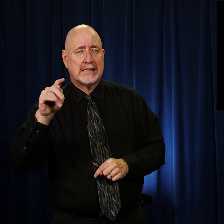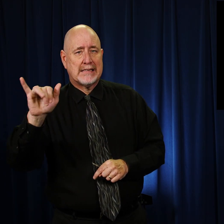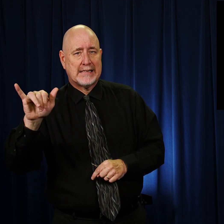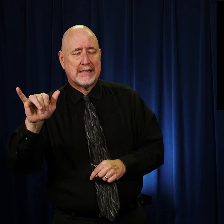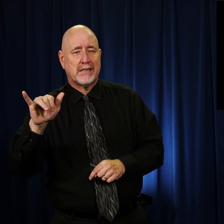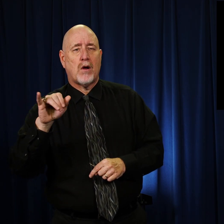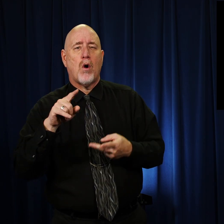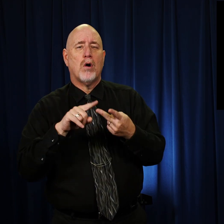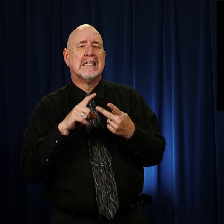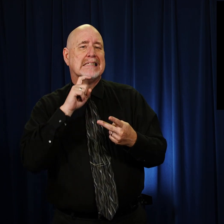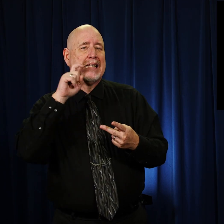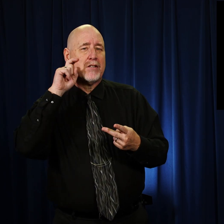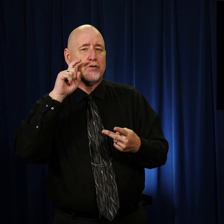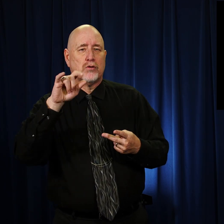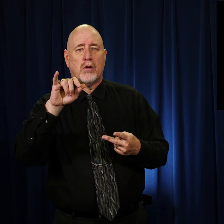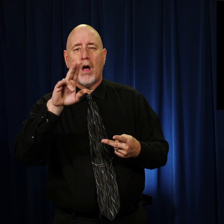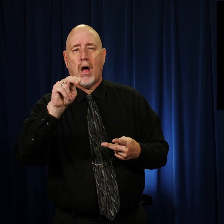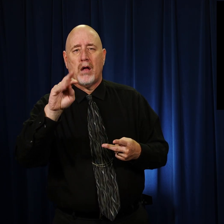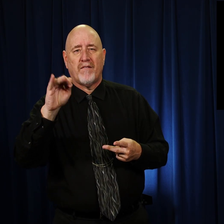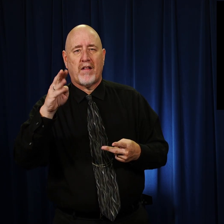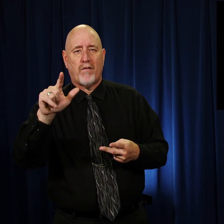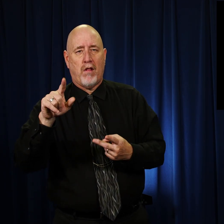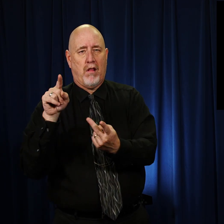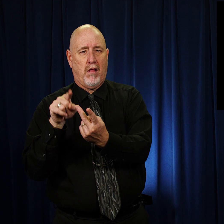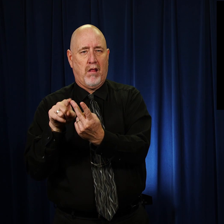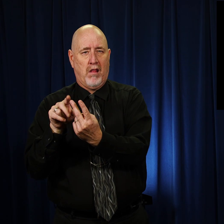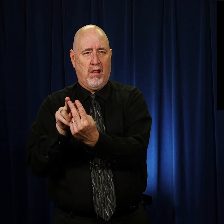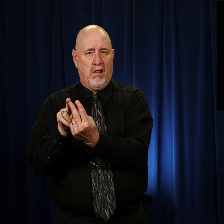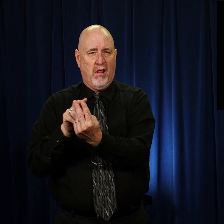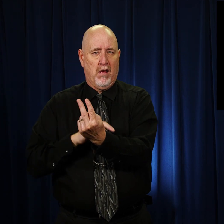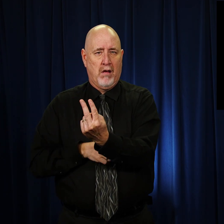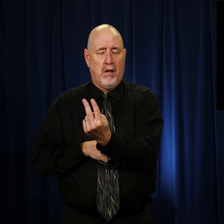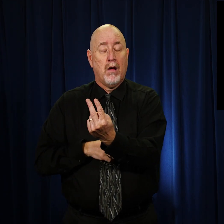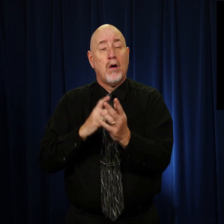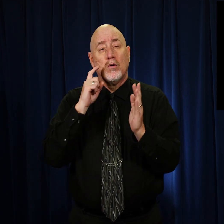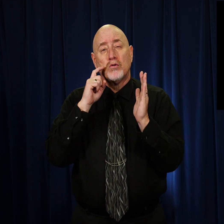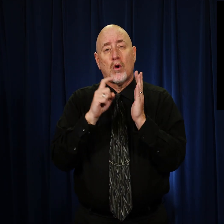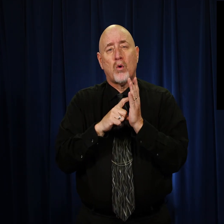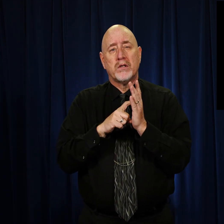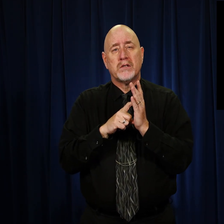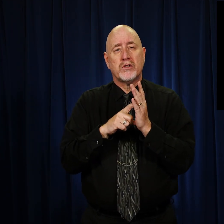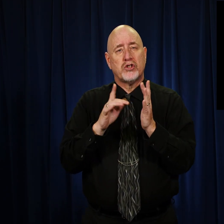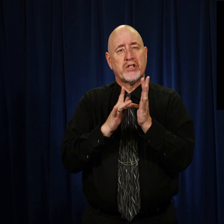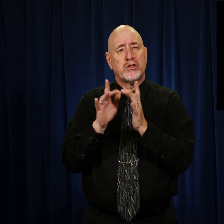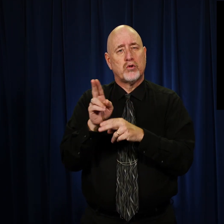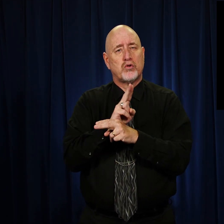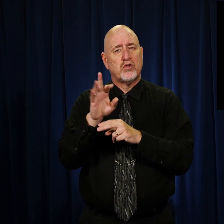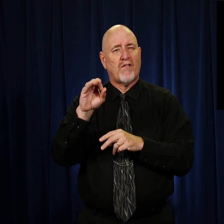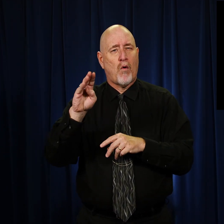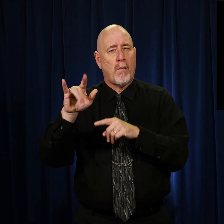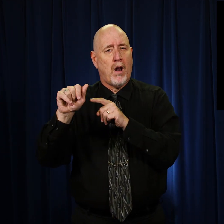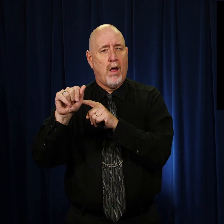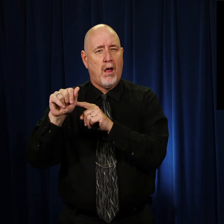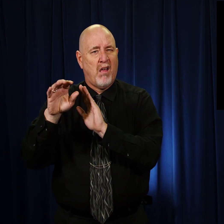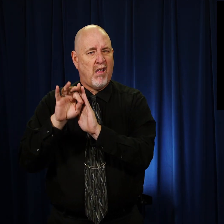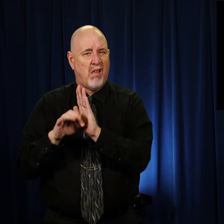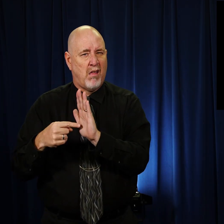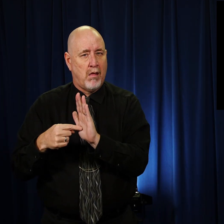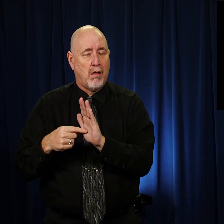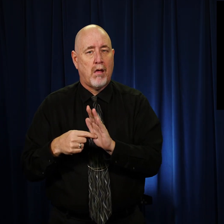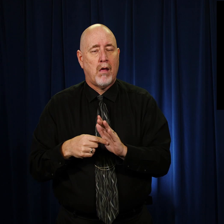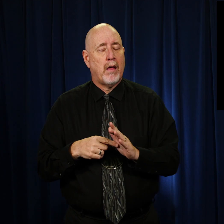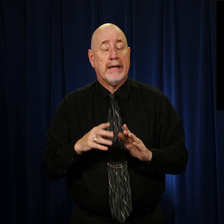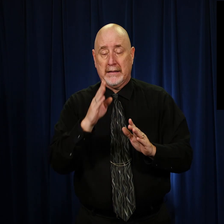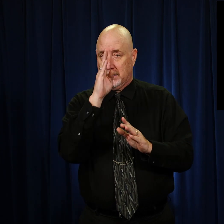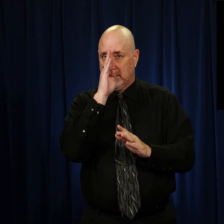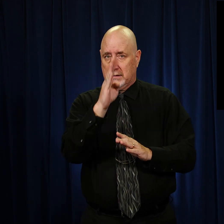we'll see, sexual unfaithfulness. Now notice the formula that Jesus uses again here. He's